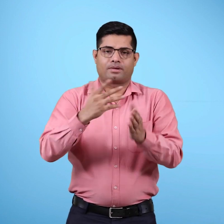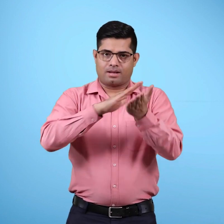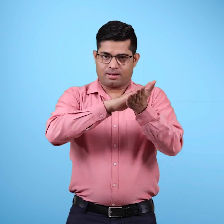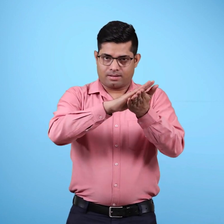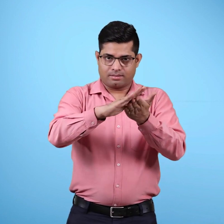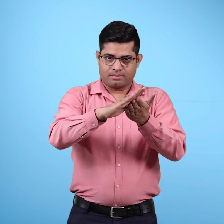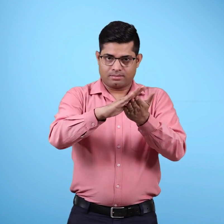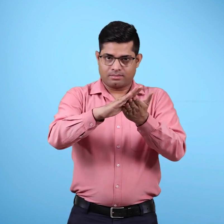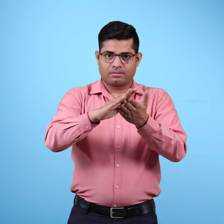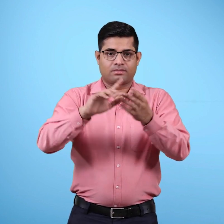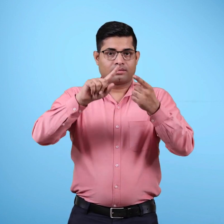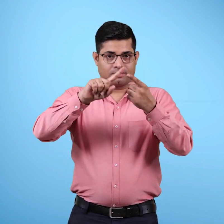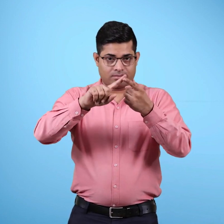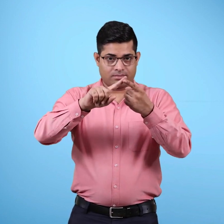are called herbs.